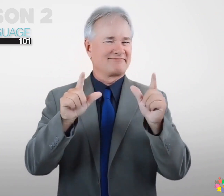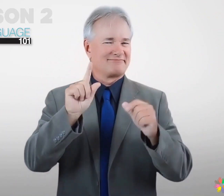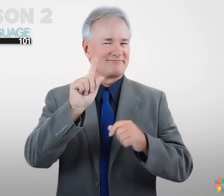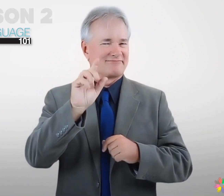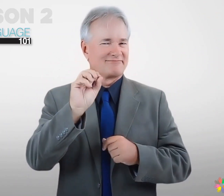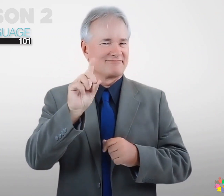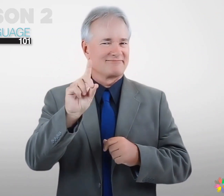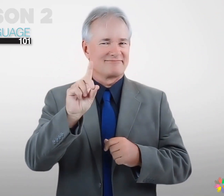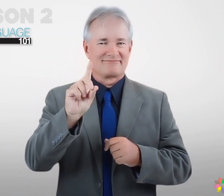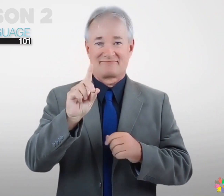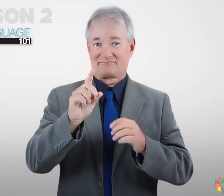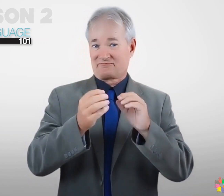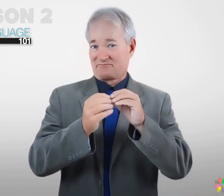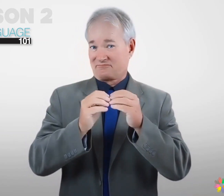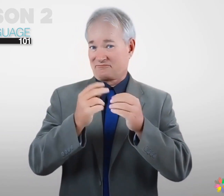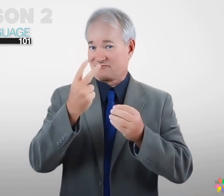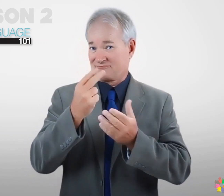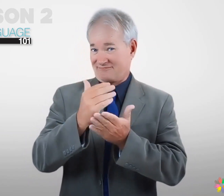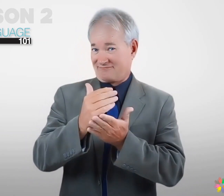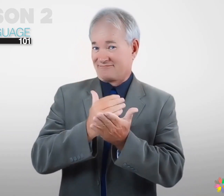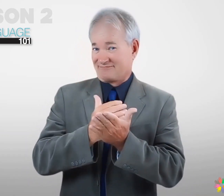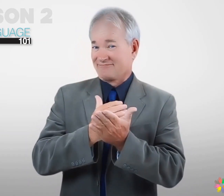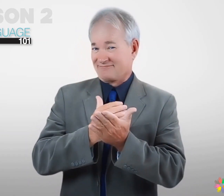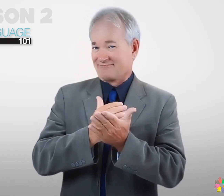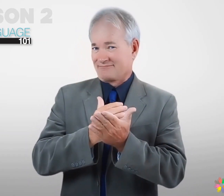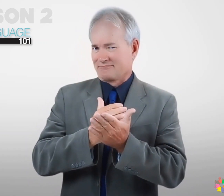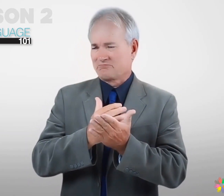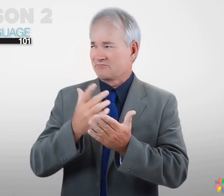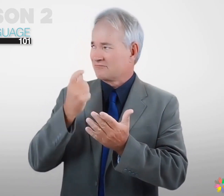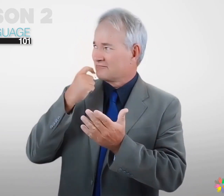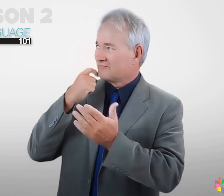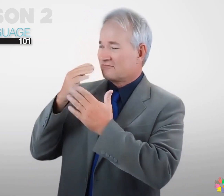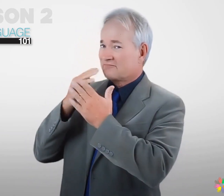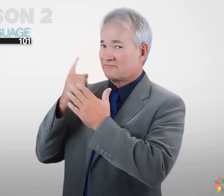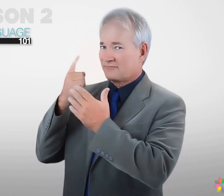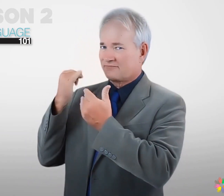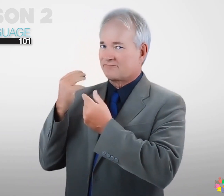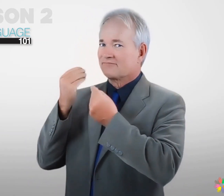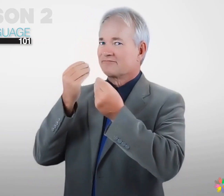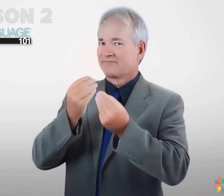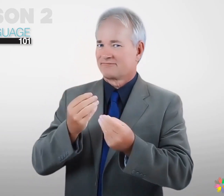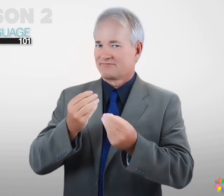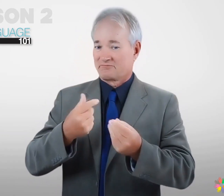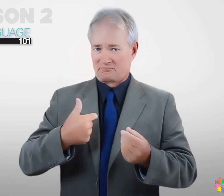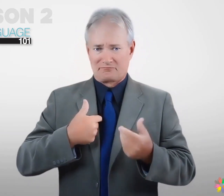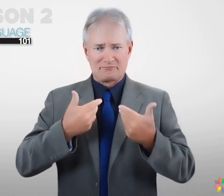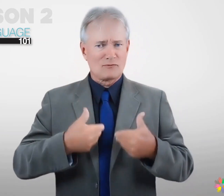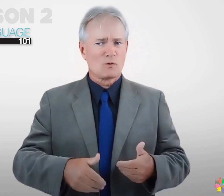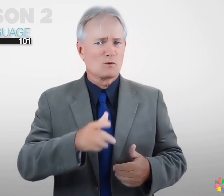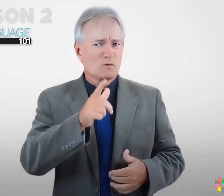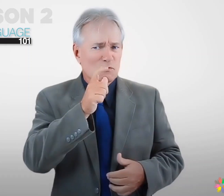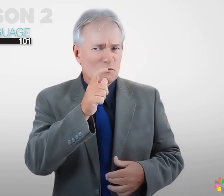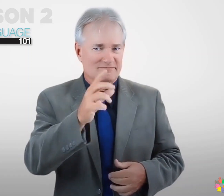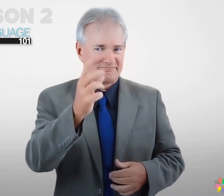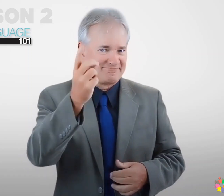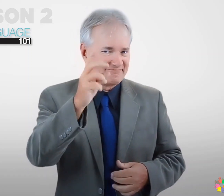SignLanguage101.com, lesson number 2. Now we've finished the first lesson and we're moving right along. My name is